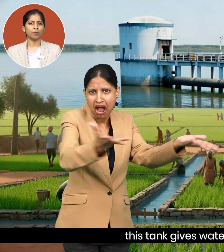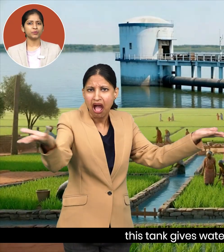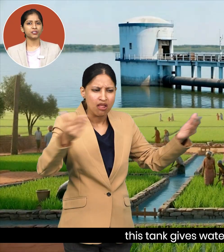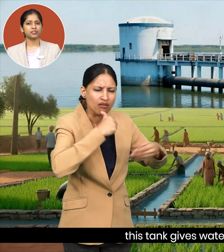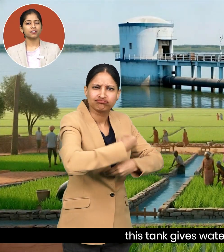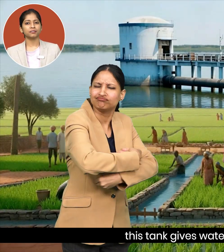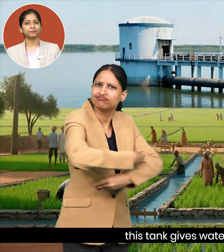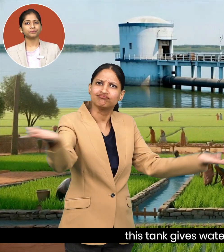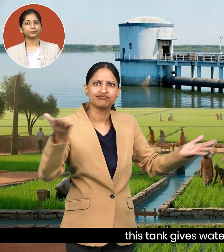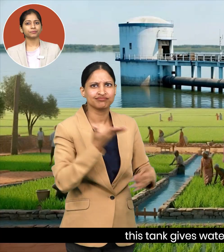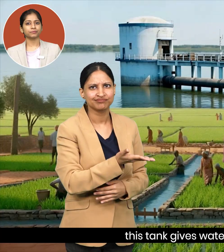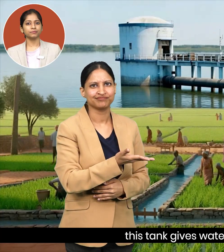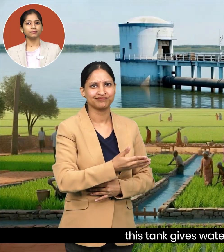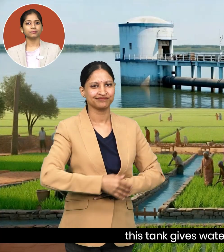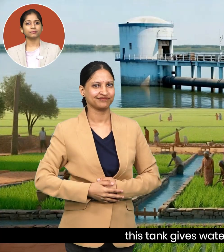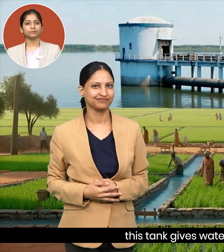many farms.